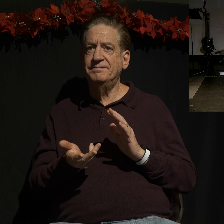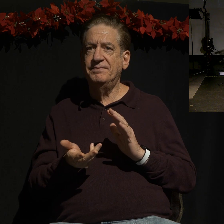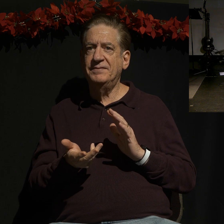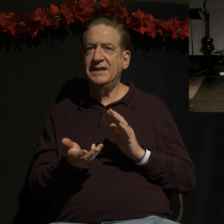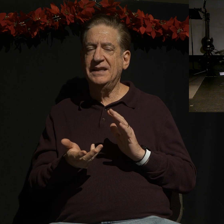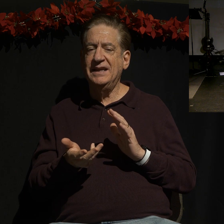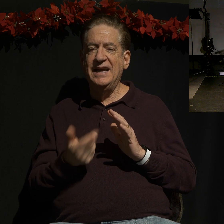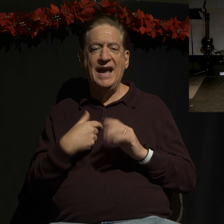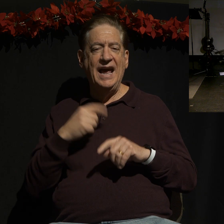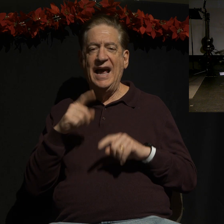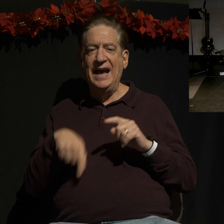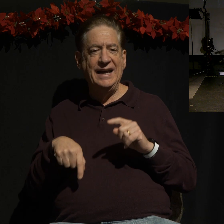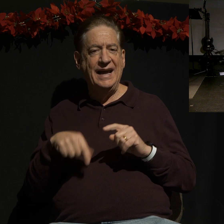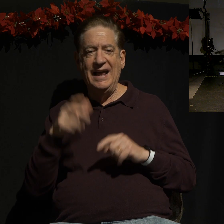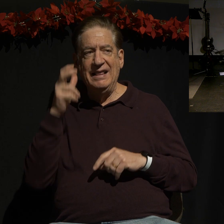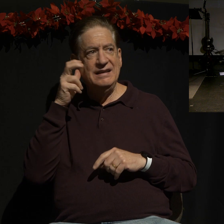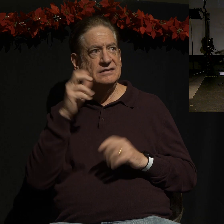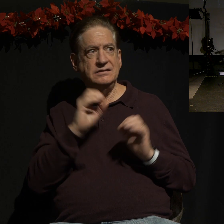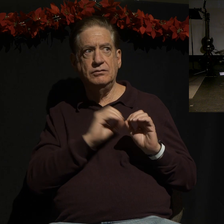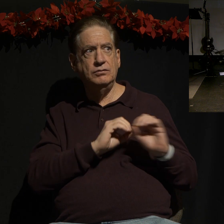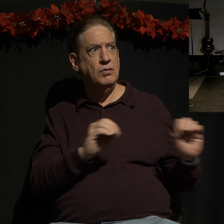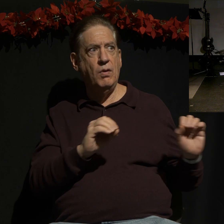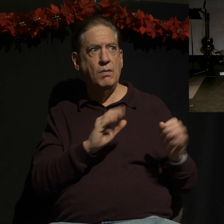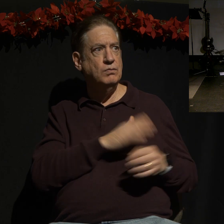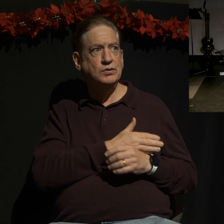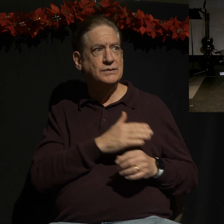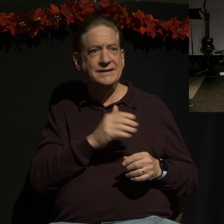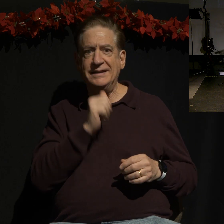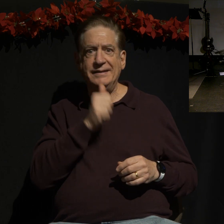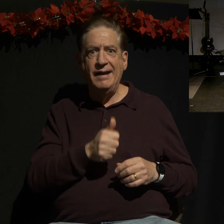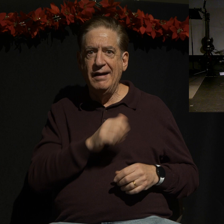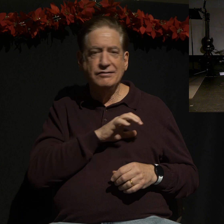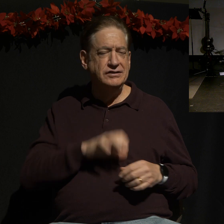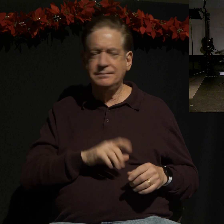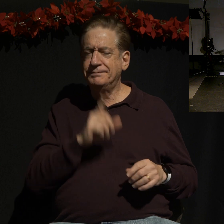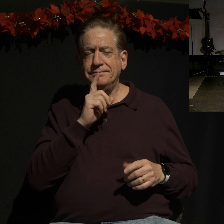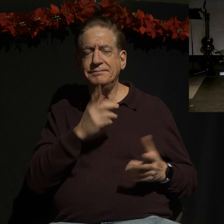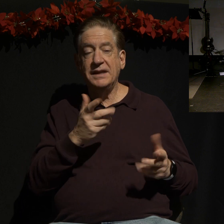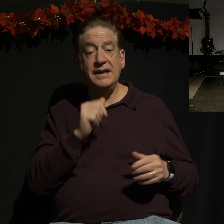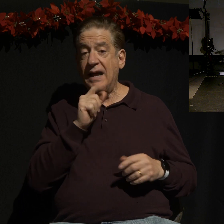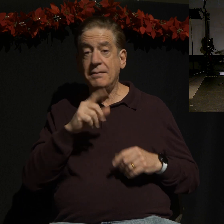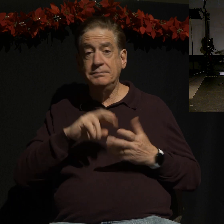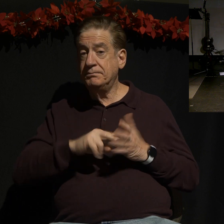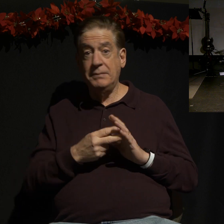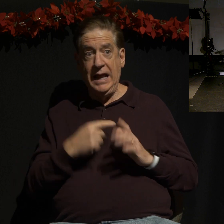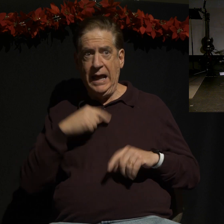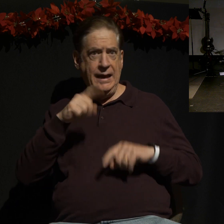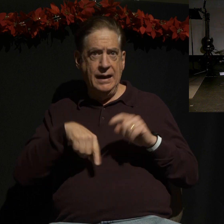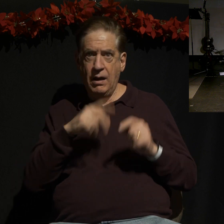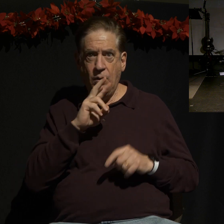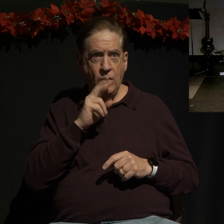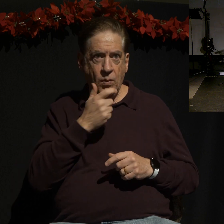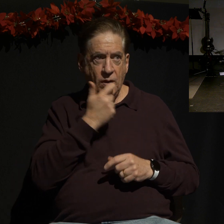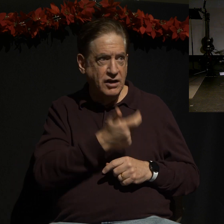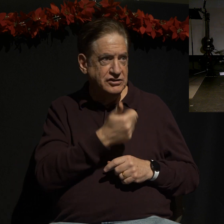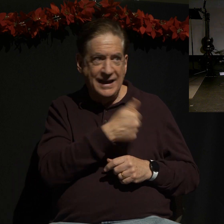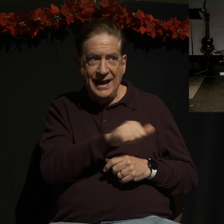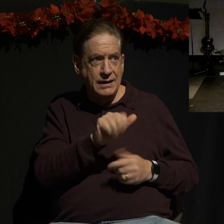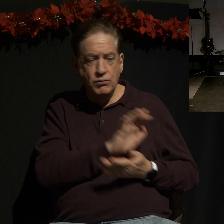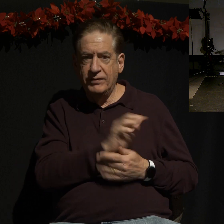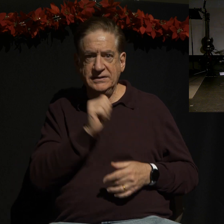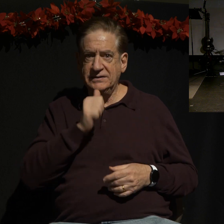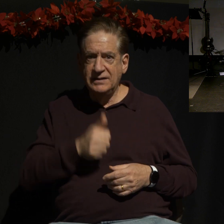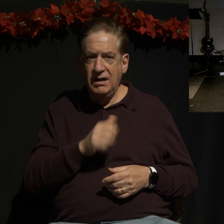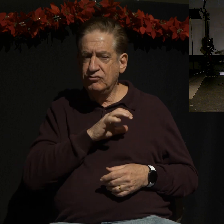I can't listen to any music that's not Christian. It doesn't mean I can't watch any movie that's not Christian. It doesn't